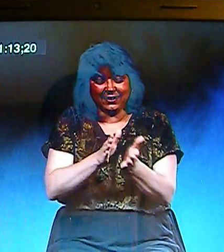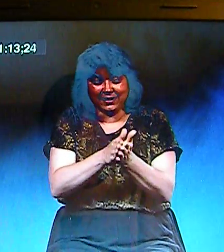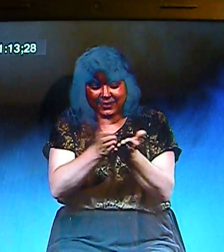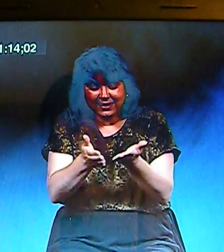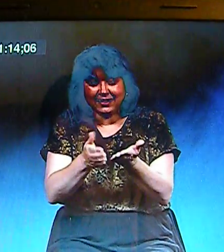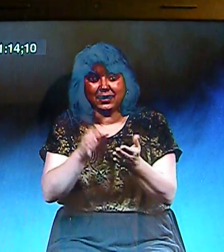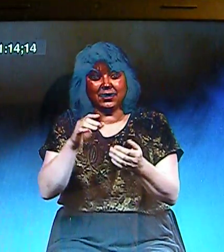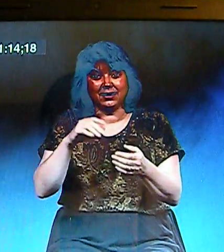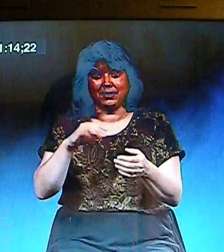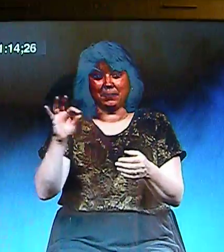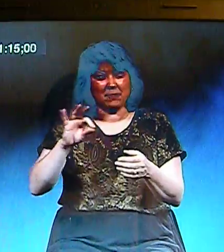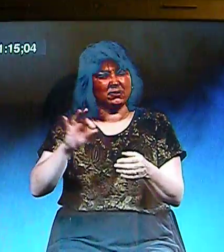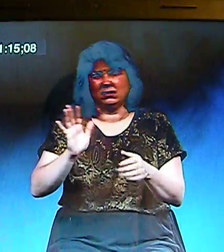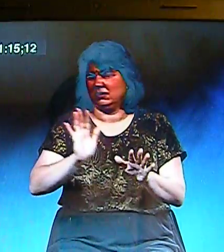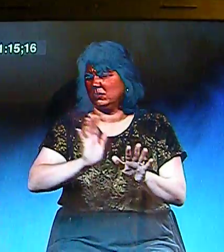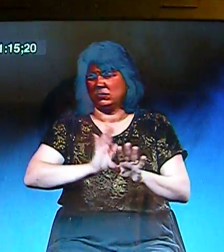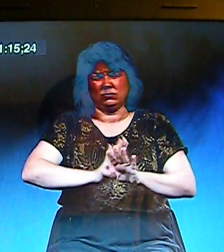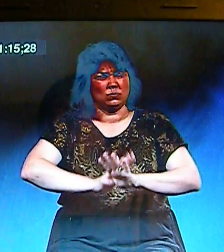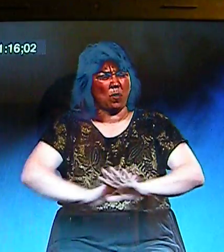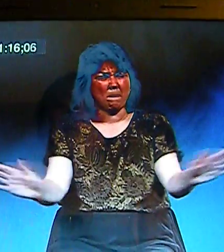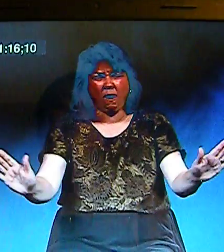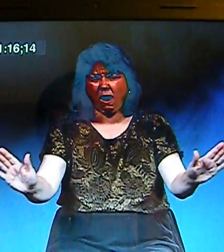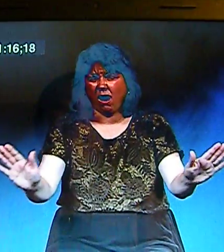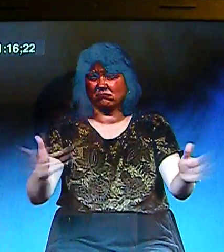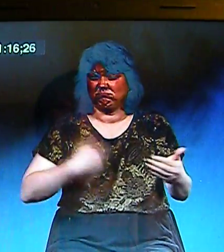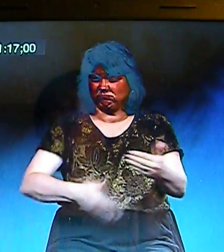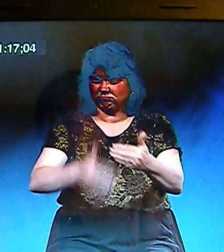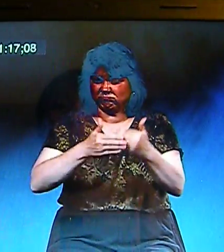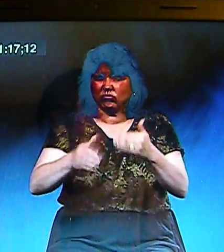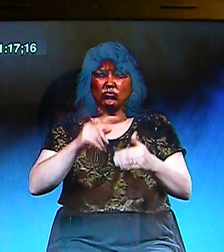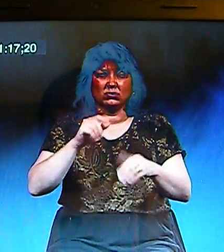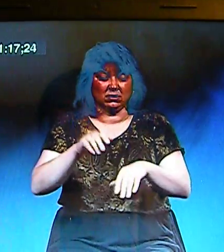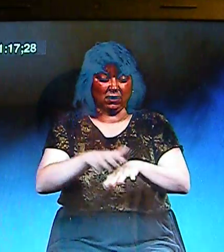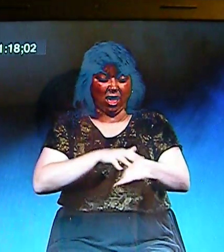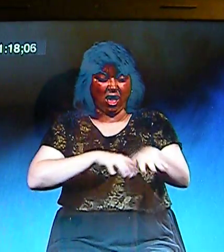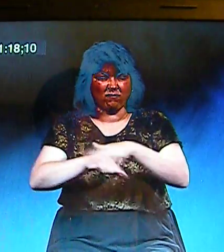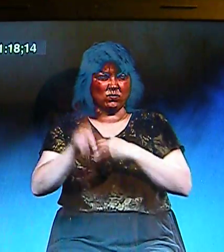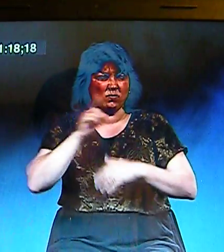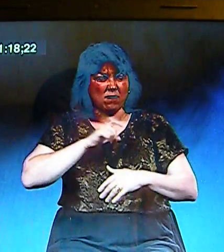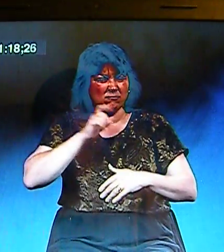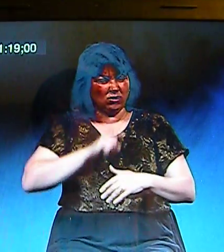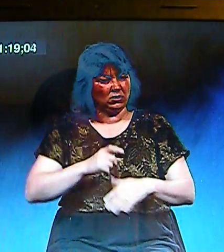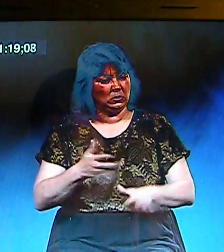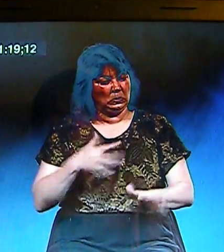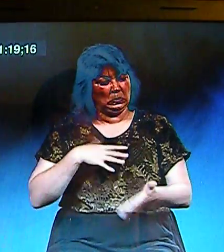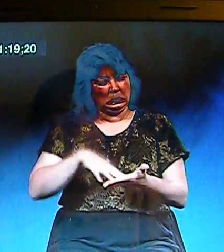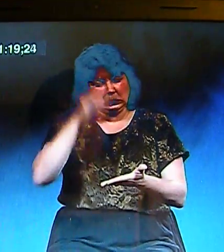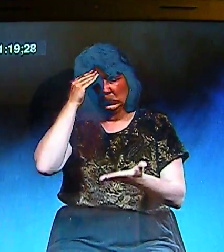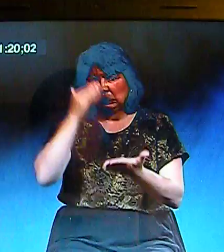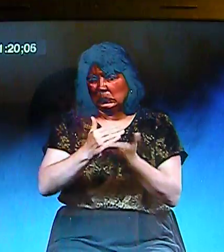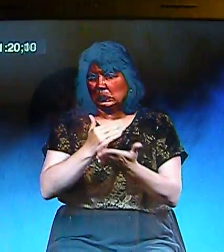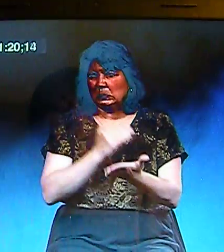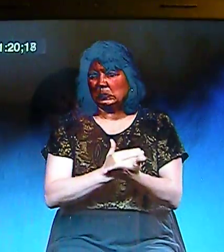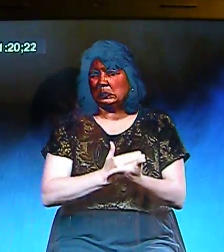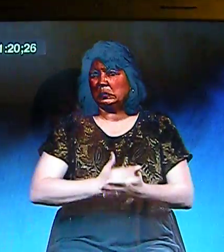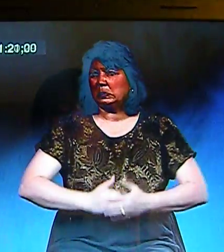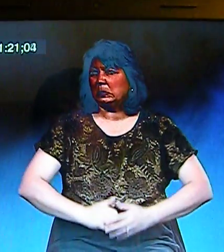So now, if I ever decide to cut peppers again, I'm going to make sure that